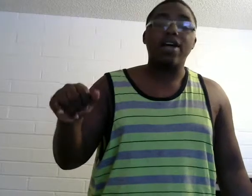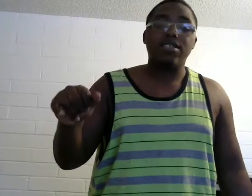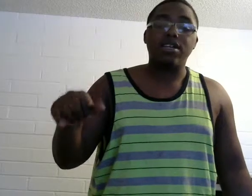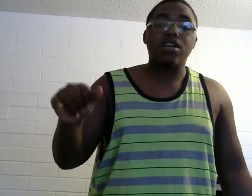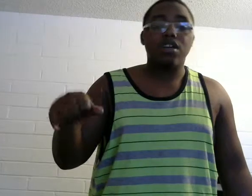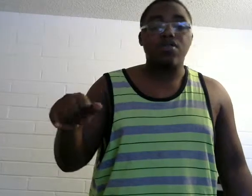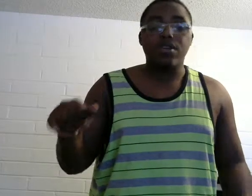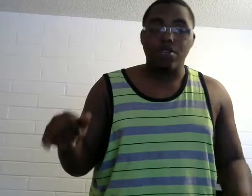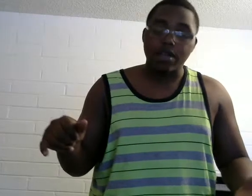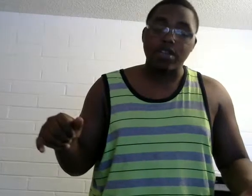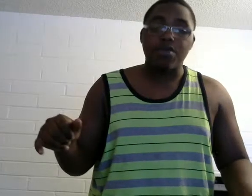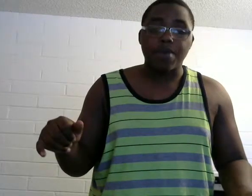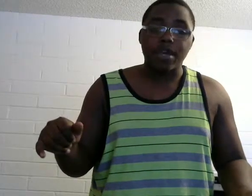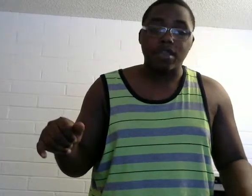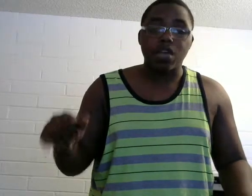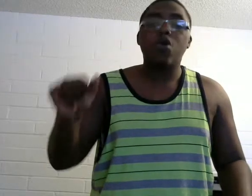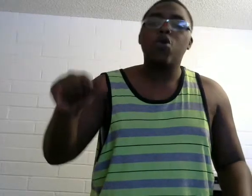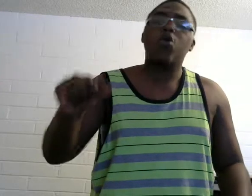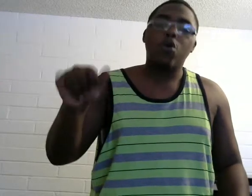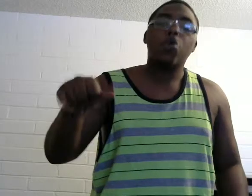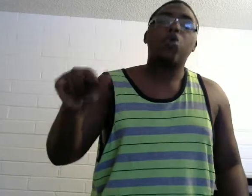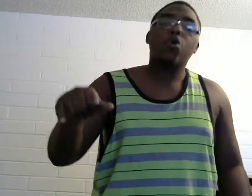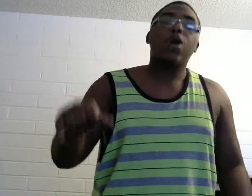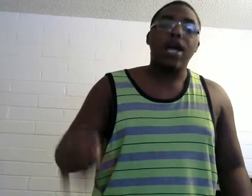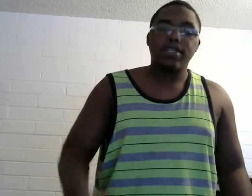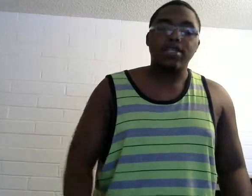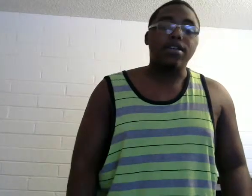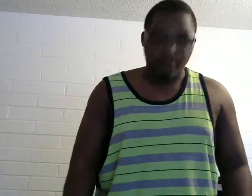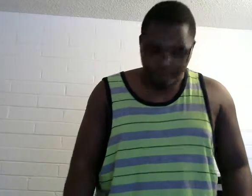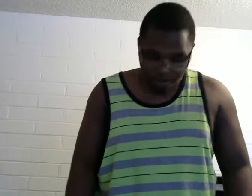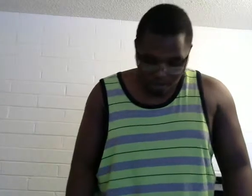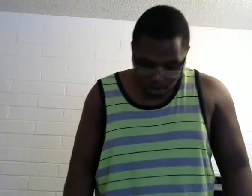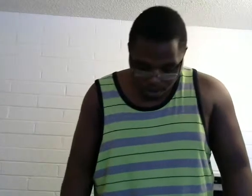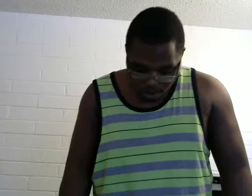Oh, I see. And when you do it, you make the I see.